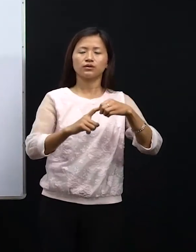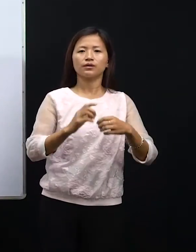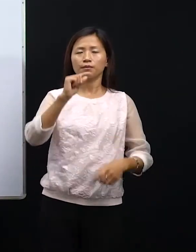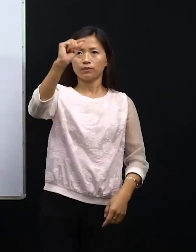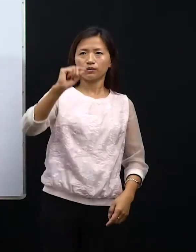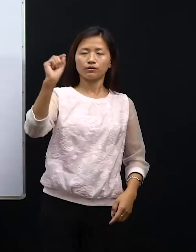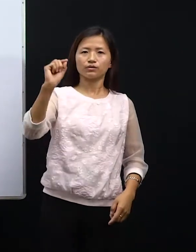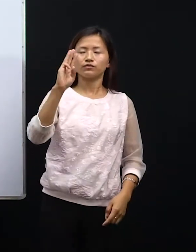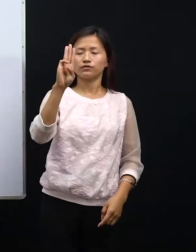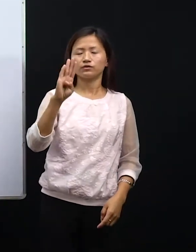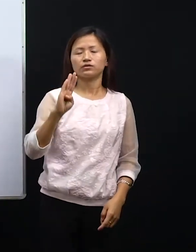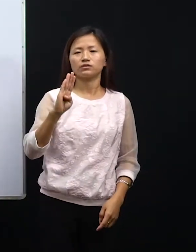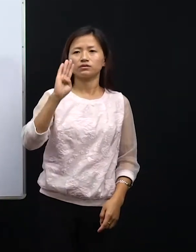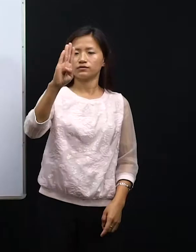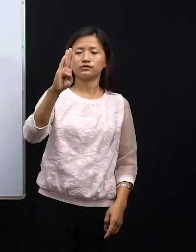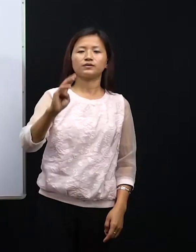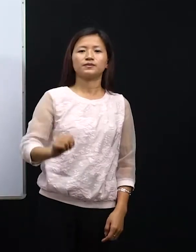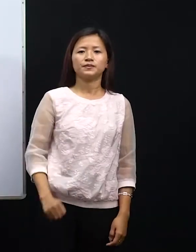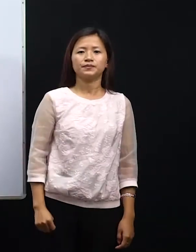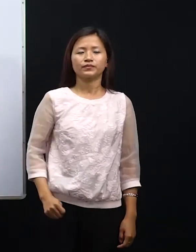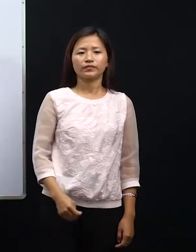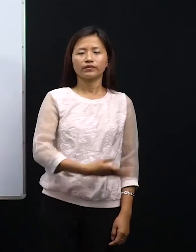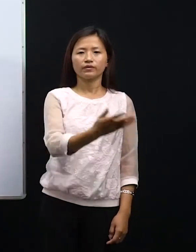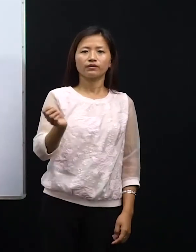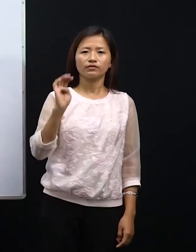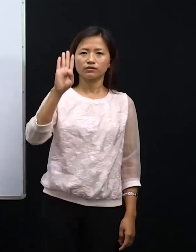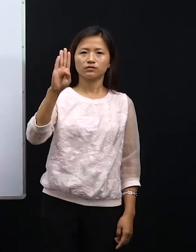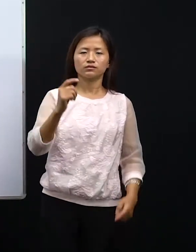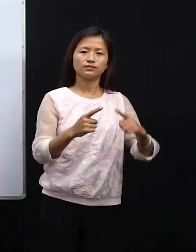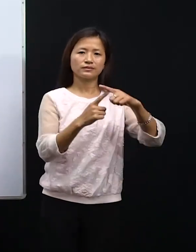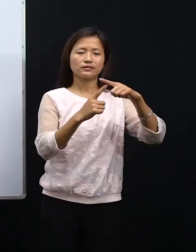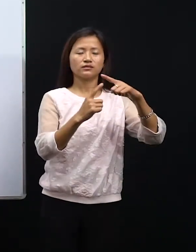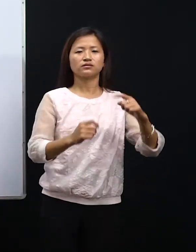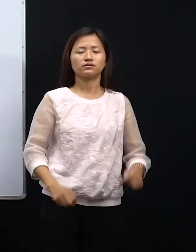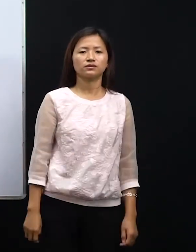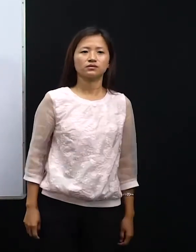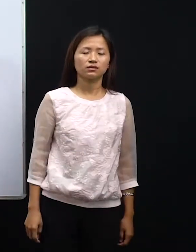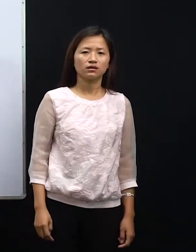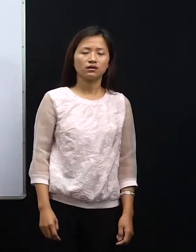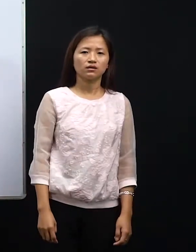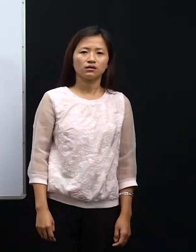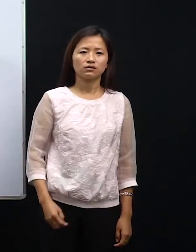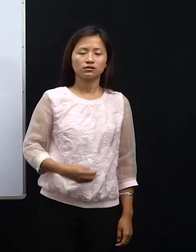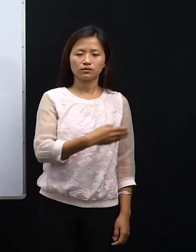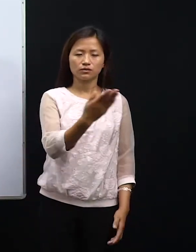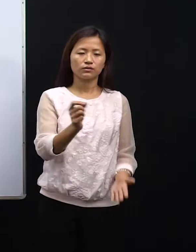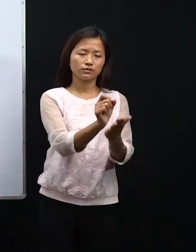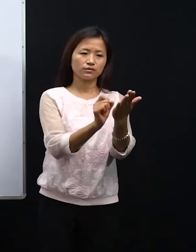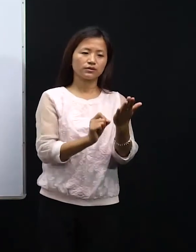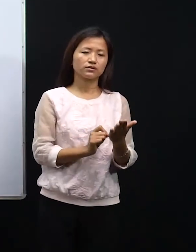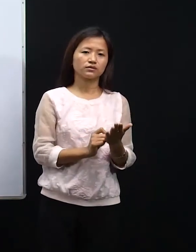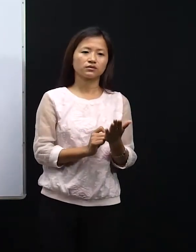4, we can see that there are 4 terms. So we will write this as